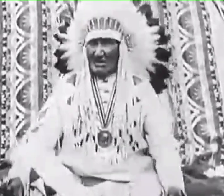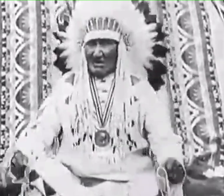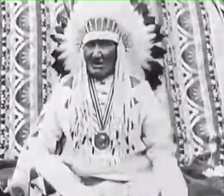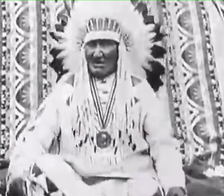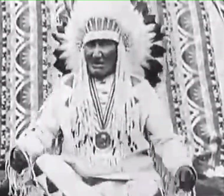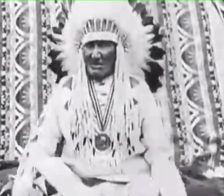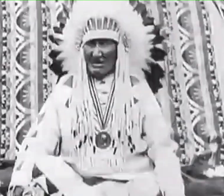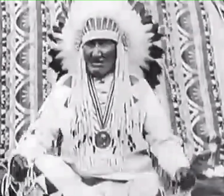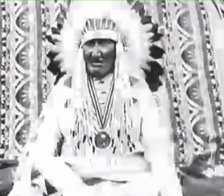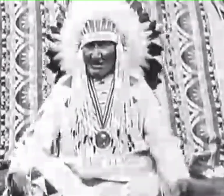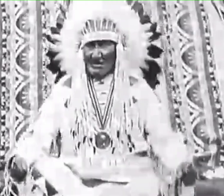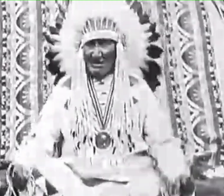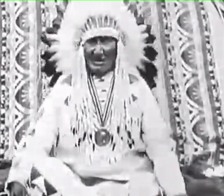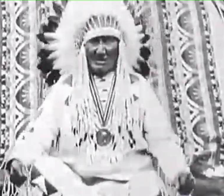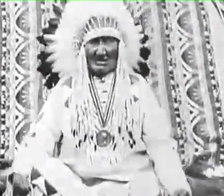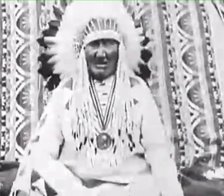Again, he sings the song of the medicine man.